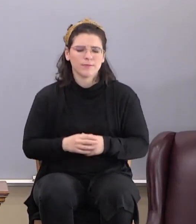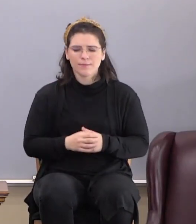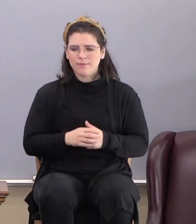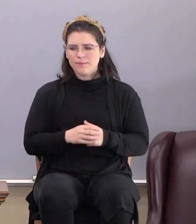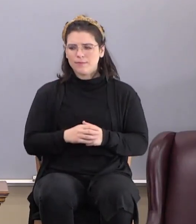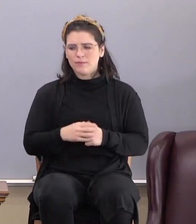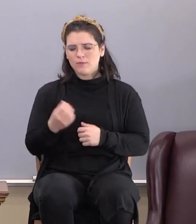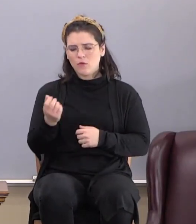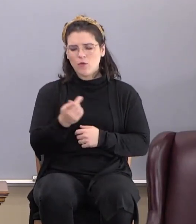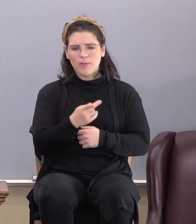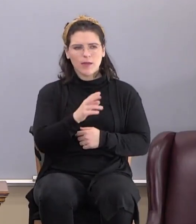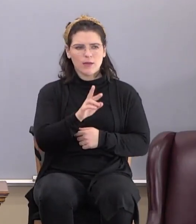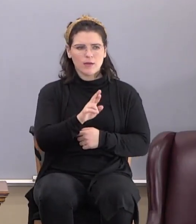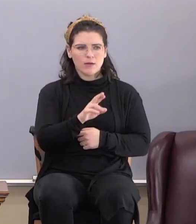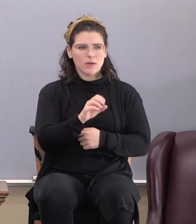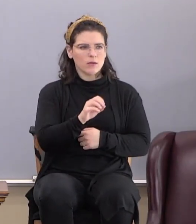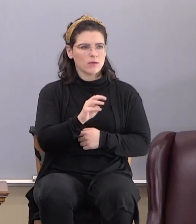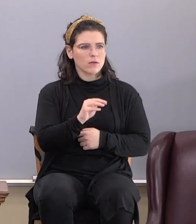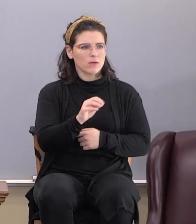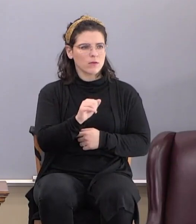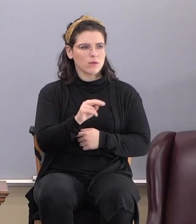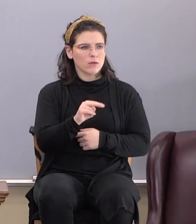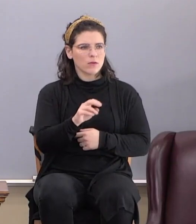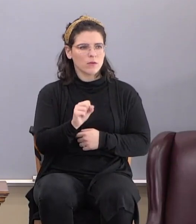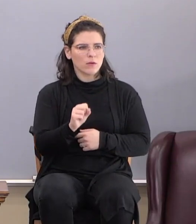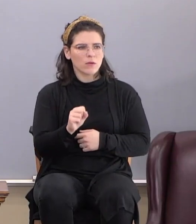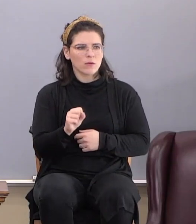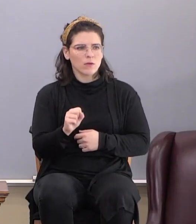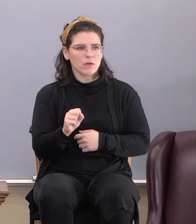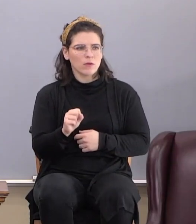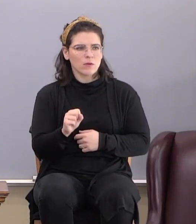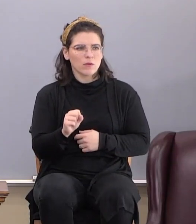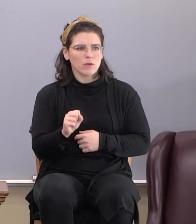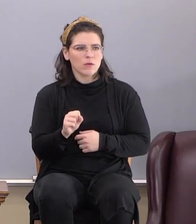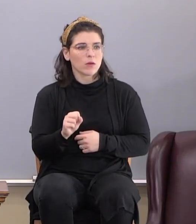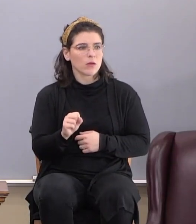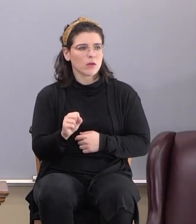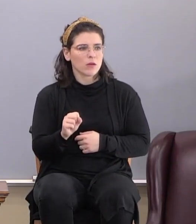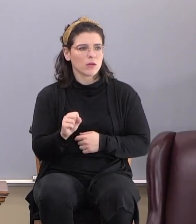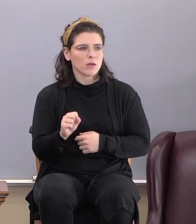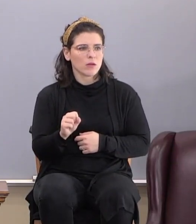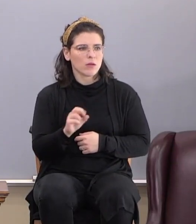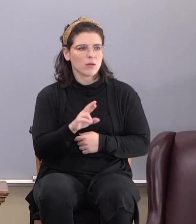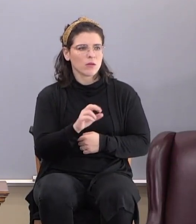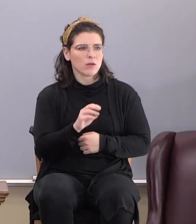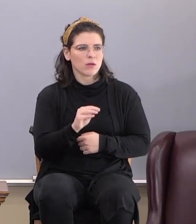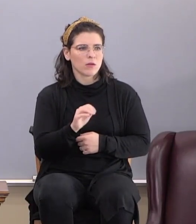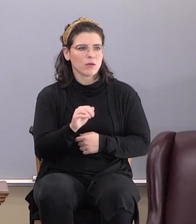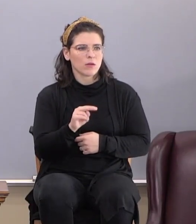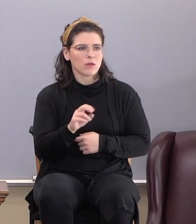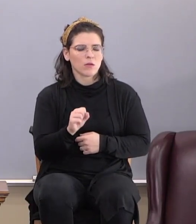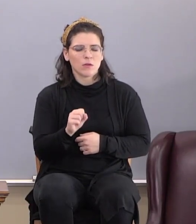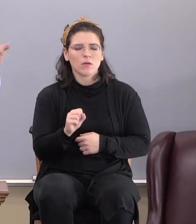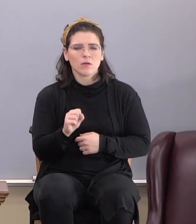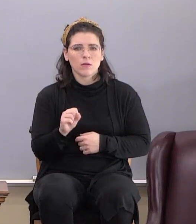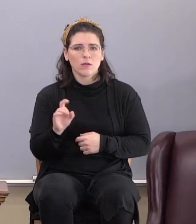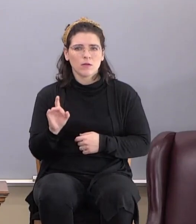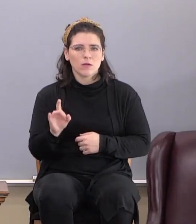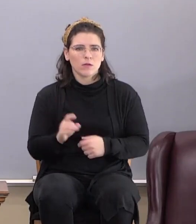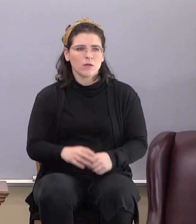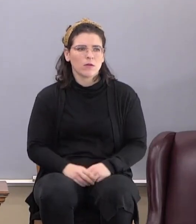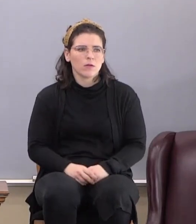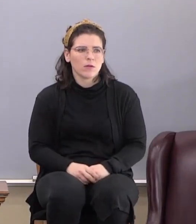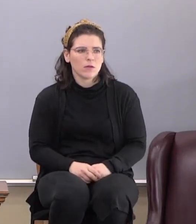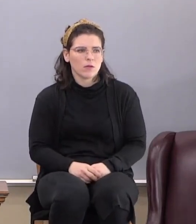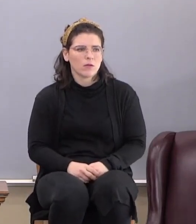go back to Romans, and let's go now to Romans chapter 8. Okay, Romans chapter 8. So, very good. Where the spirit is, well,